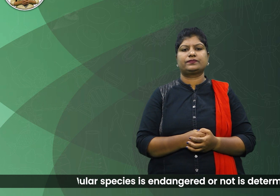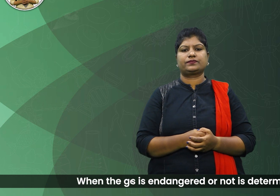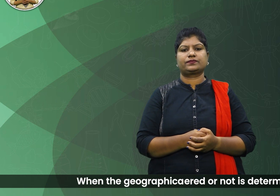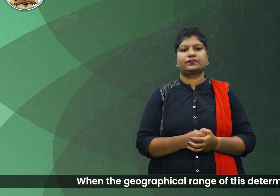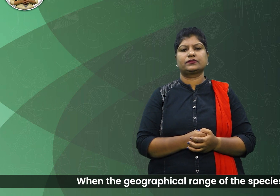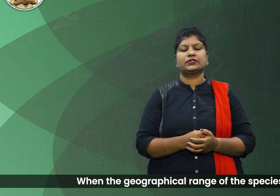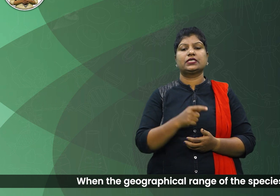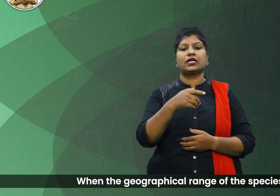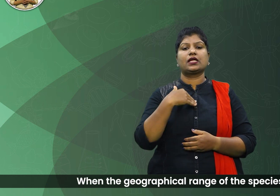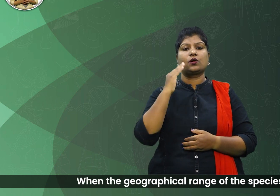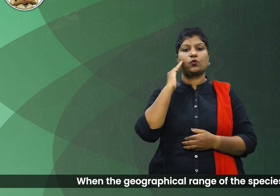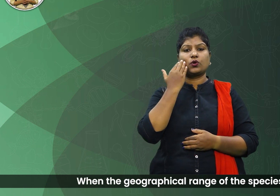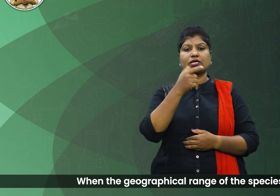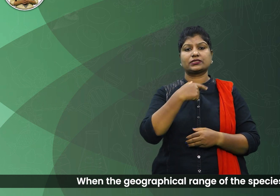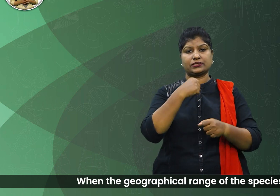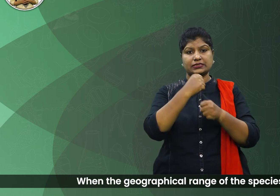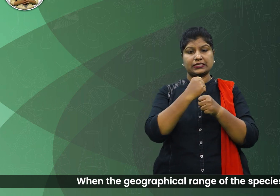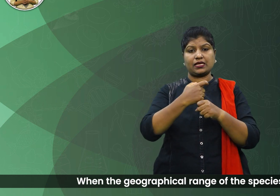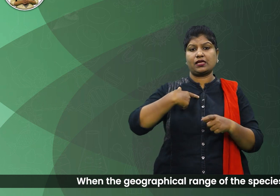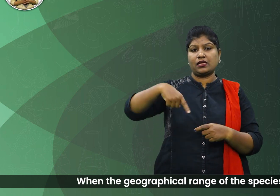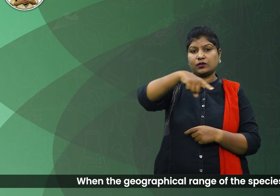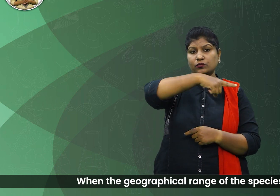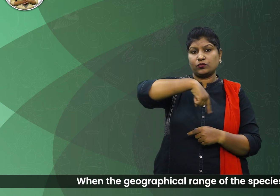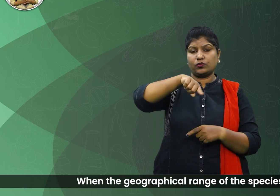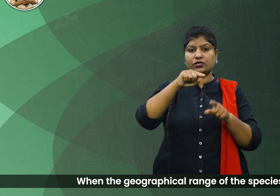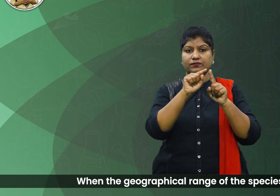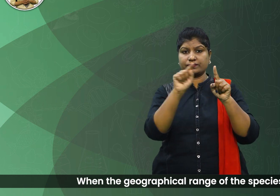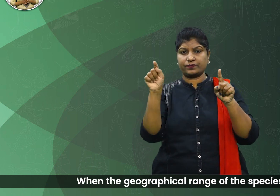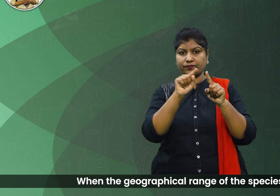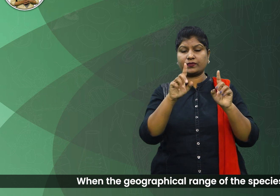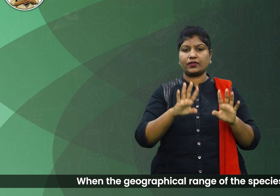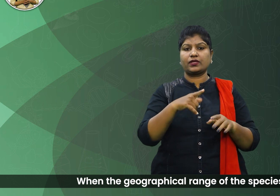When the geographical range of the species is limited,